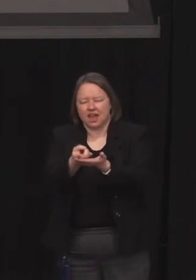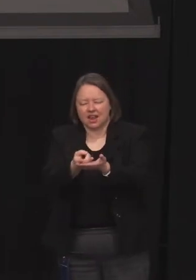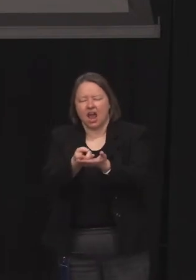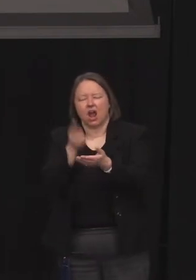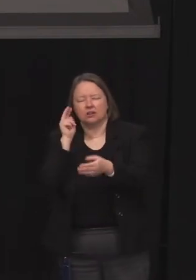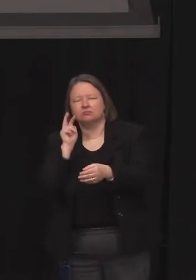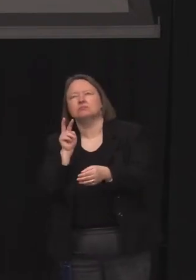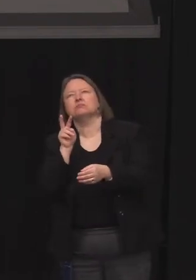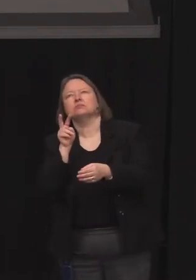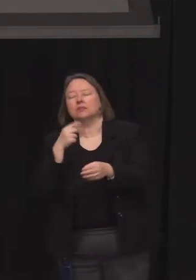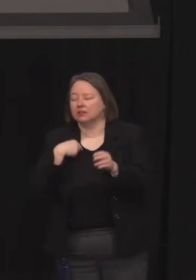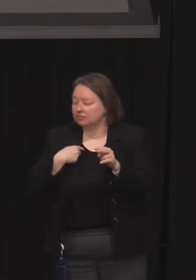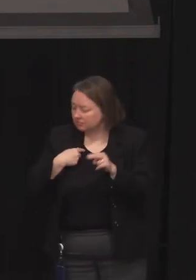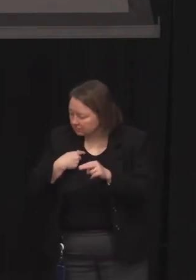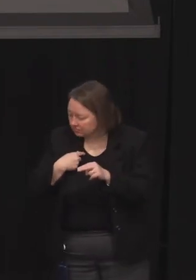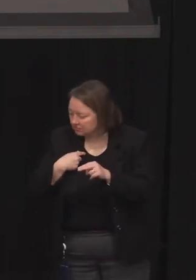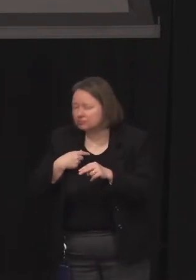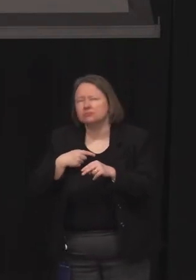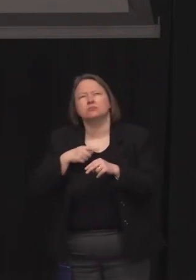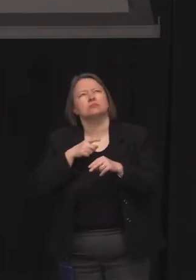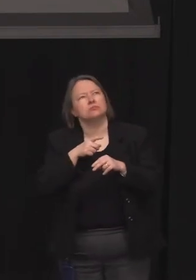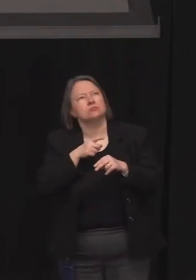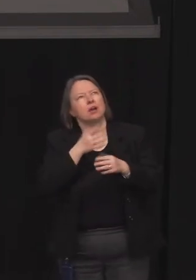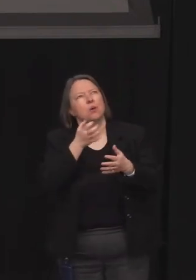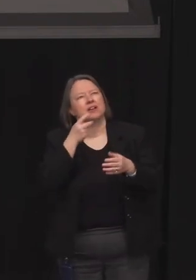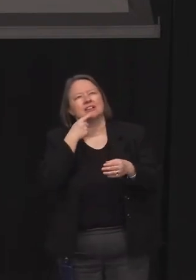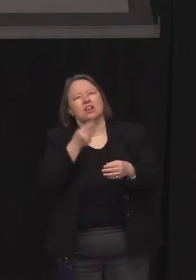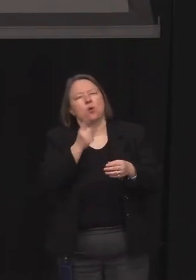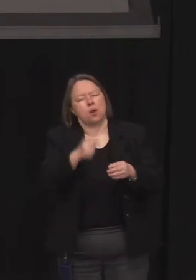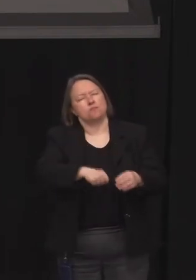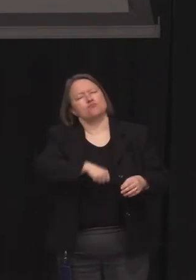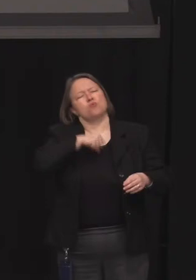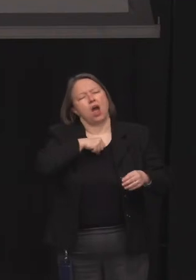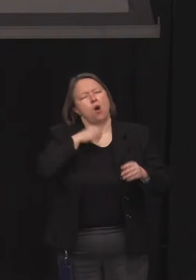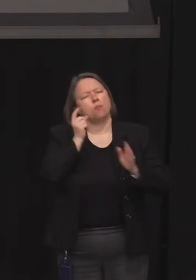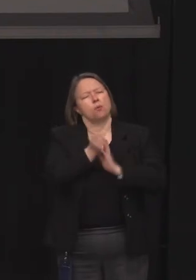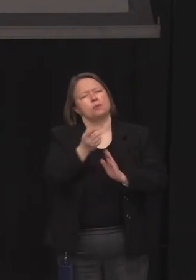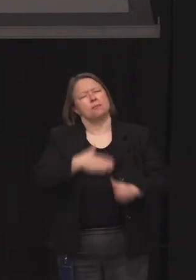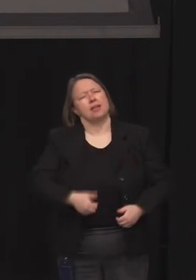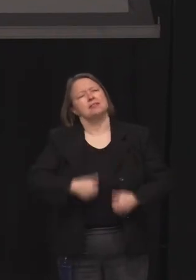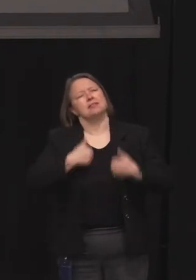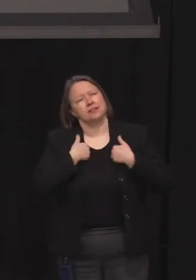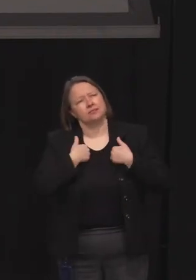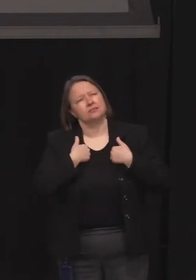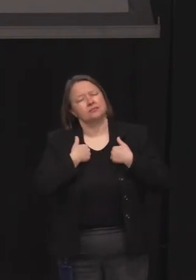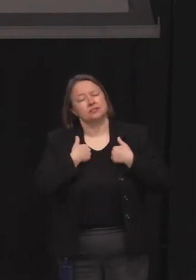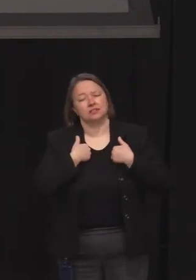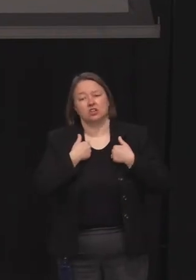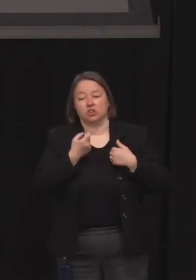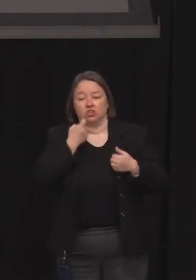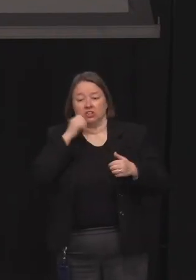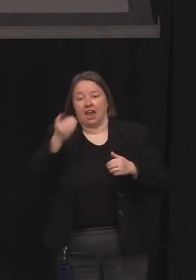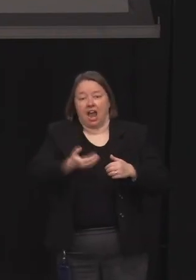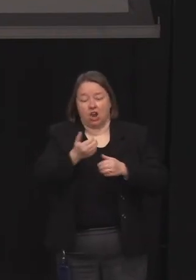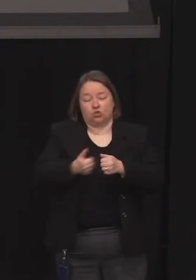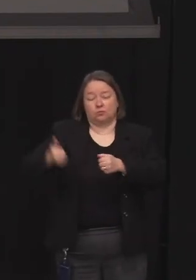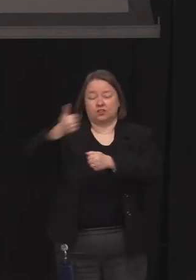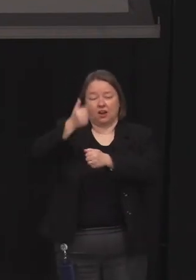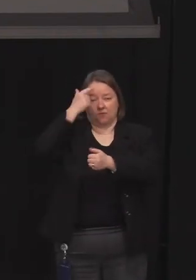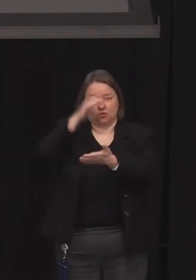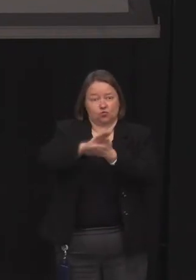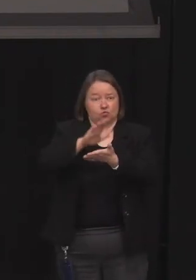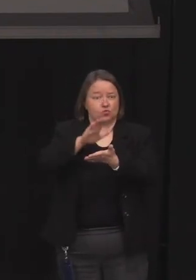said, "I want to tell you about one of the proudest moments of my life." He had just been hired as a superintendent of